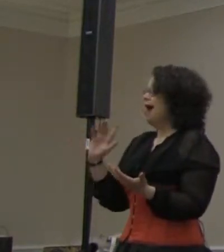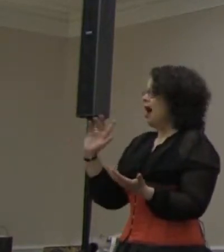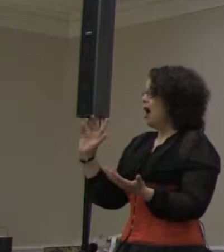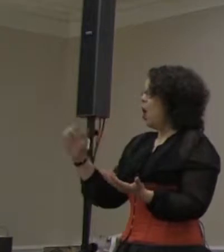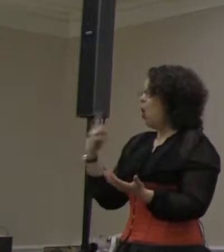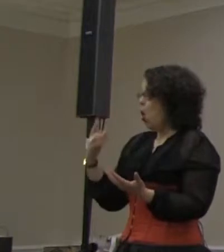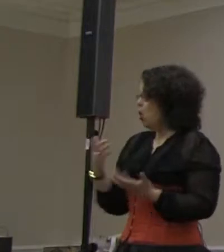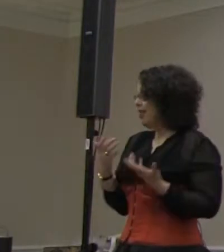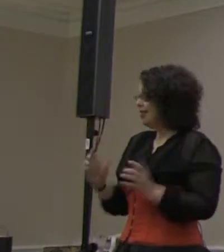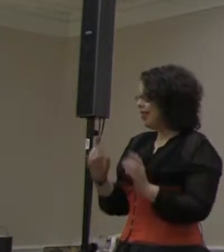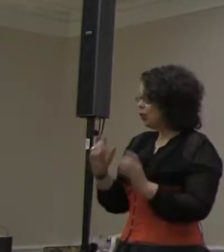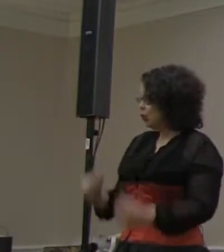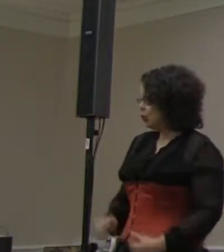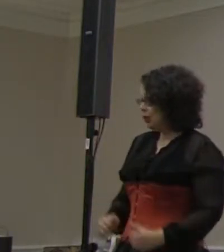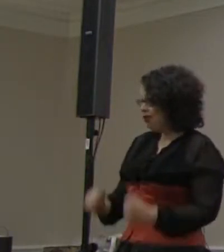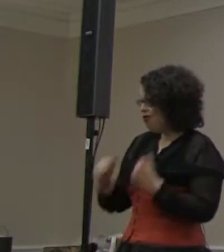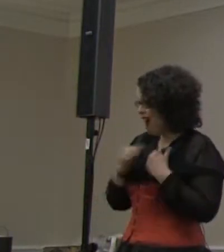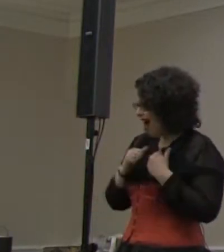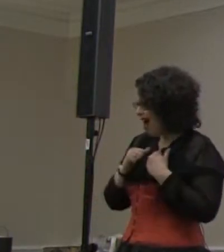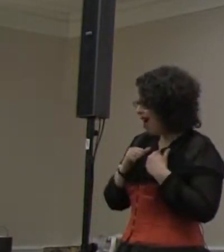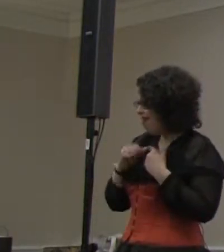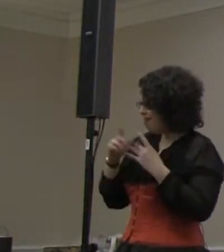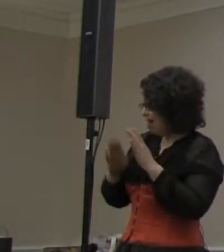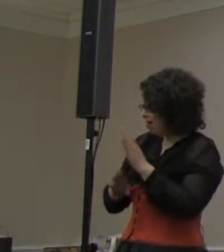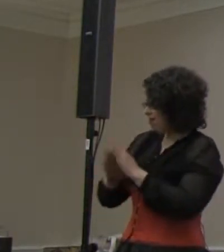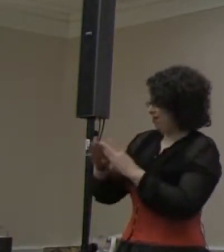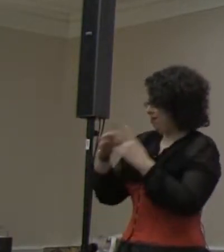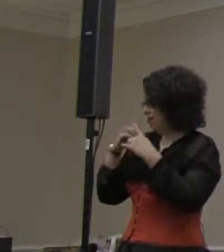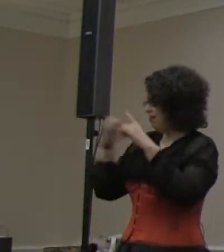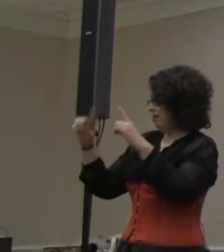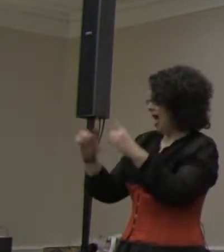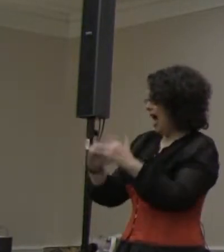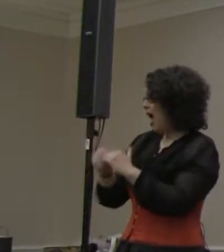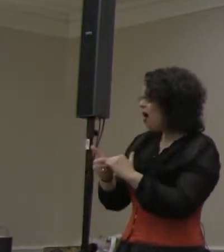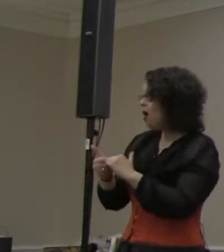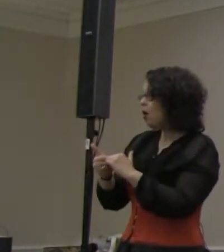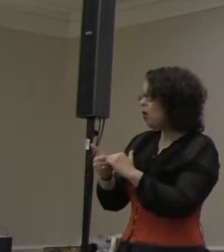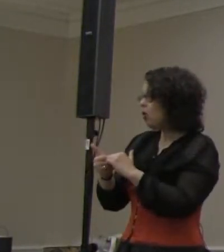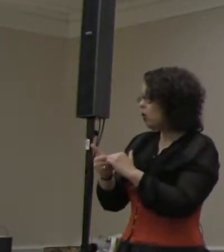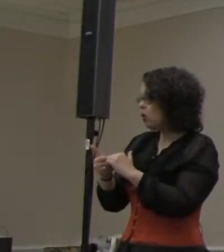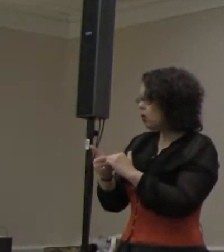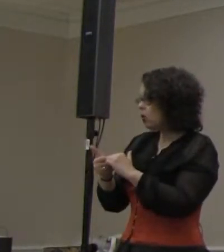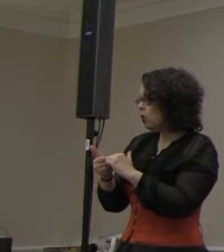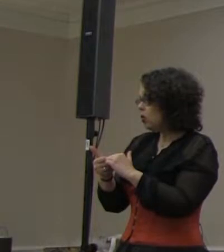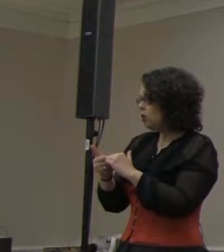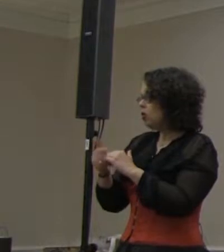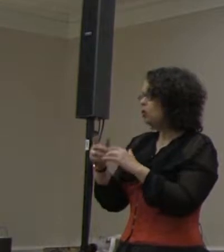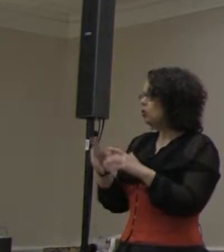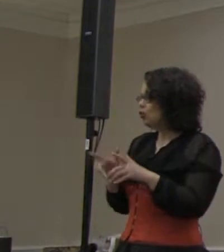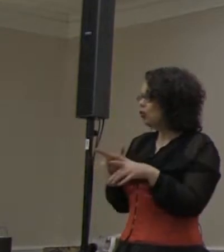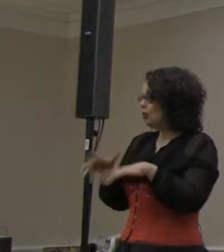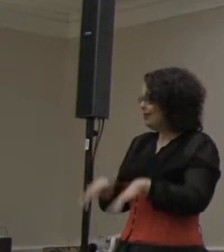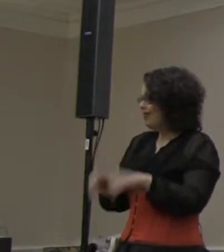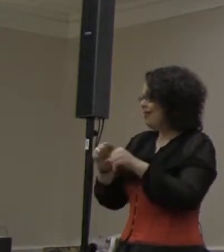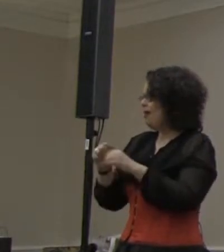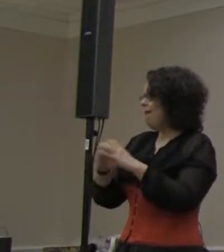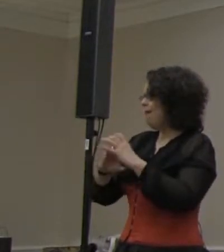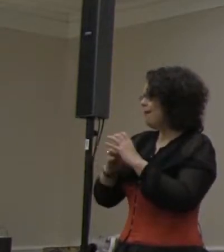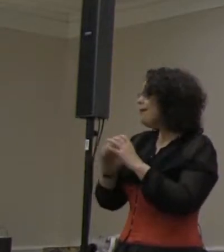at surviving and thriving will come by engaging in intersectional